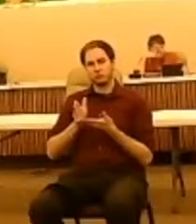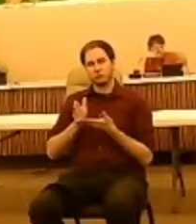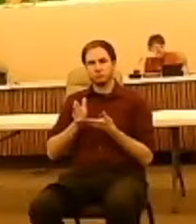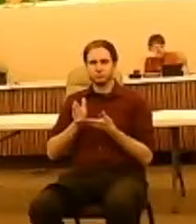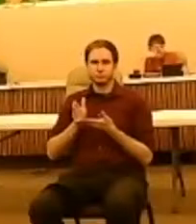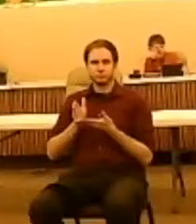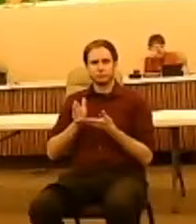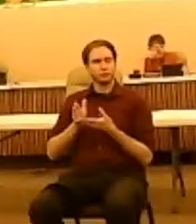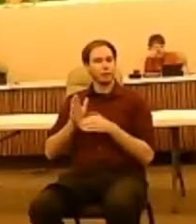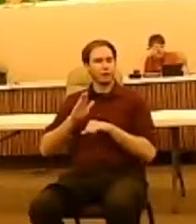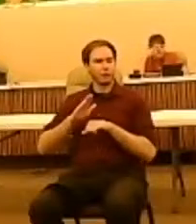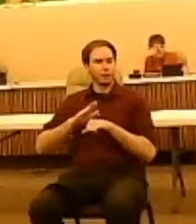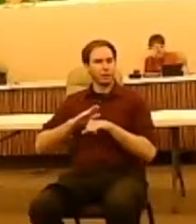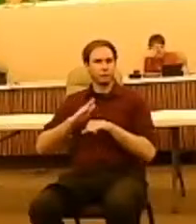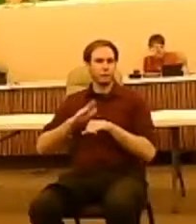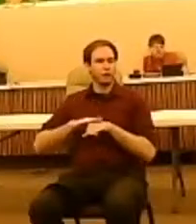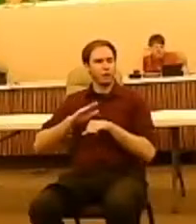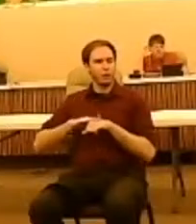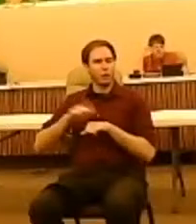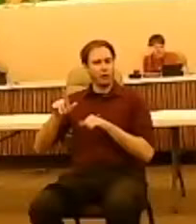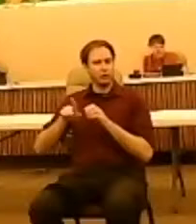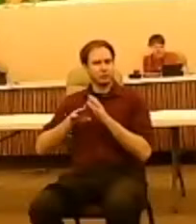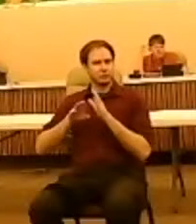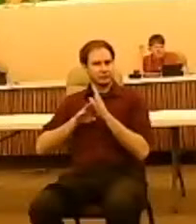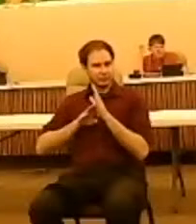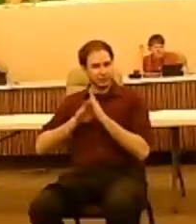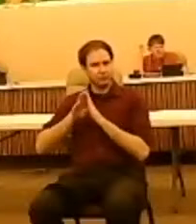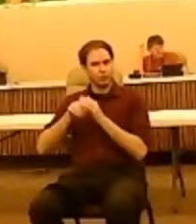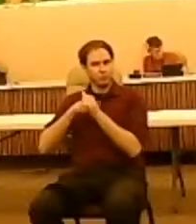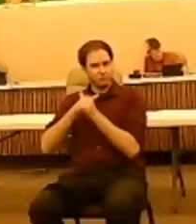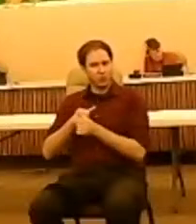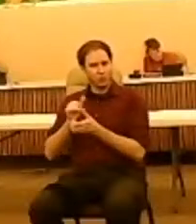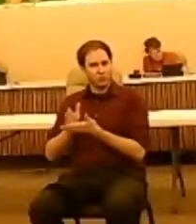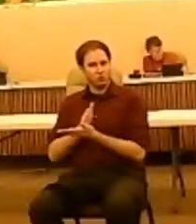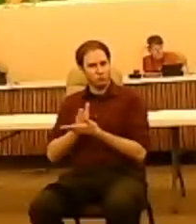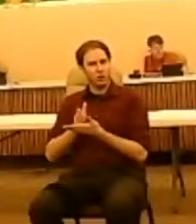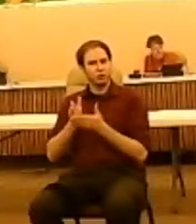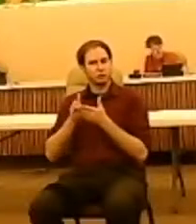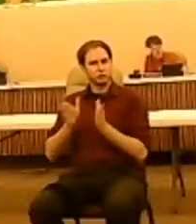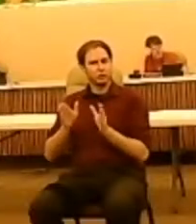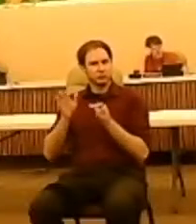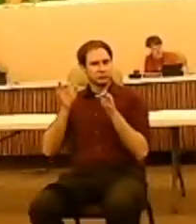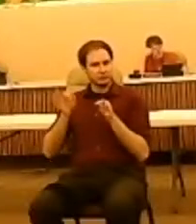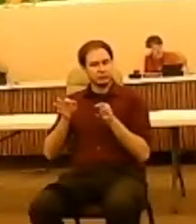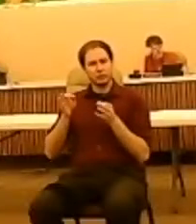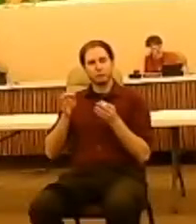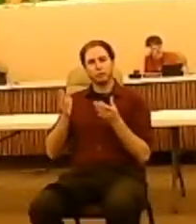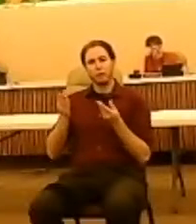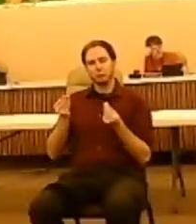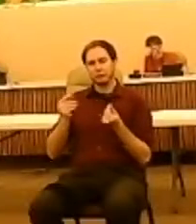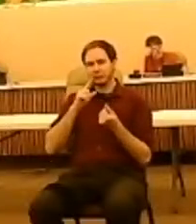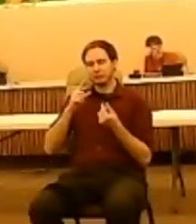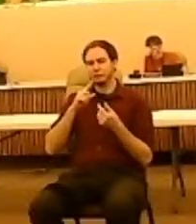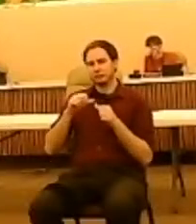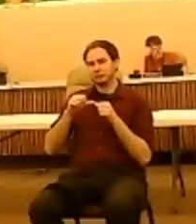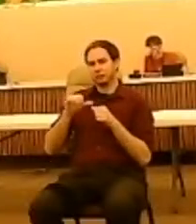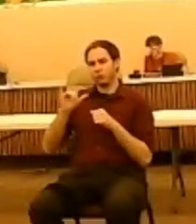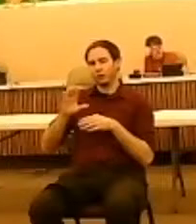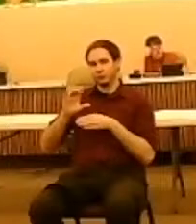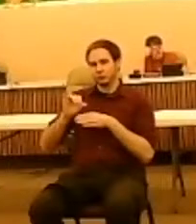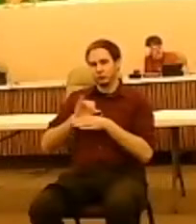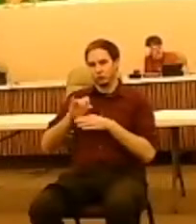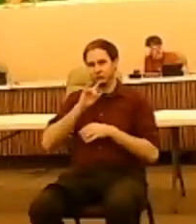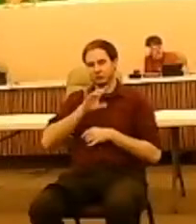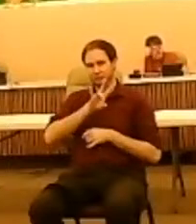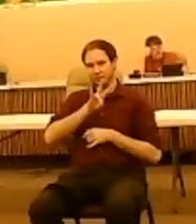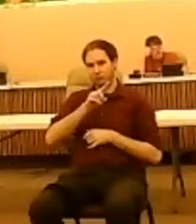that as long as they do the development within the following ranges, it shall be generally deemed to be materially consistent. So industrial is between 7.5%